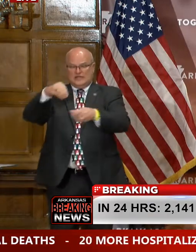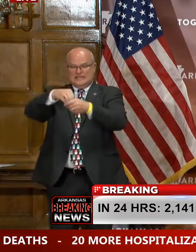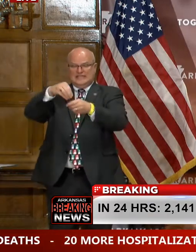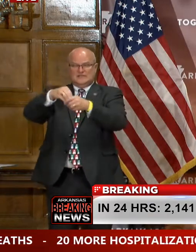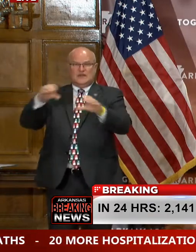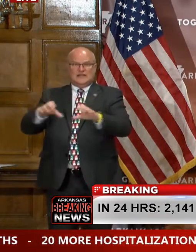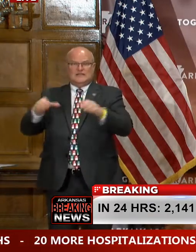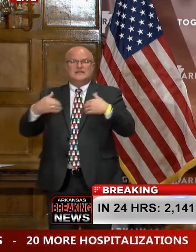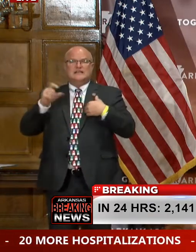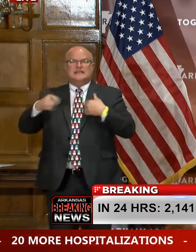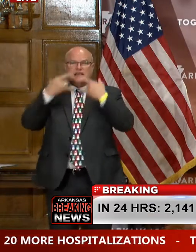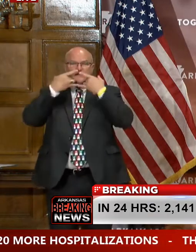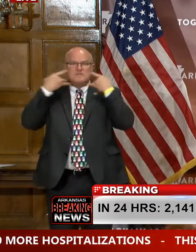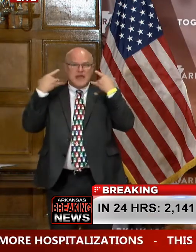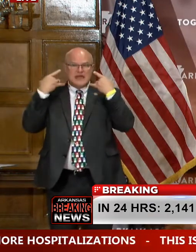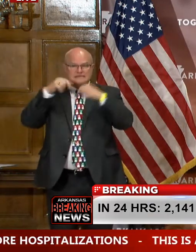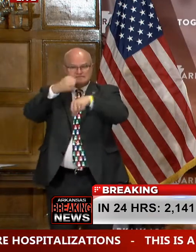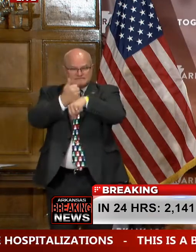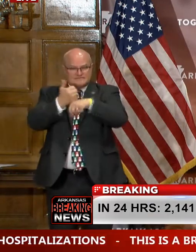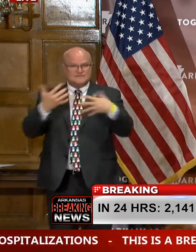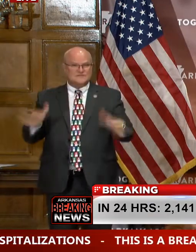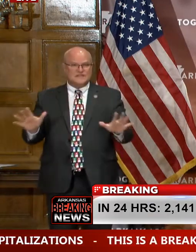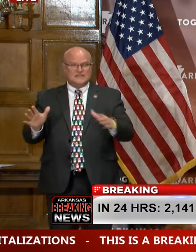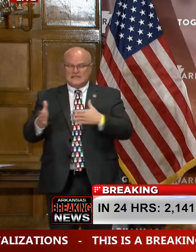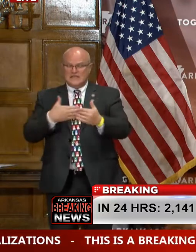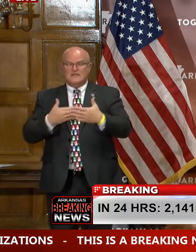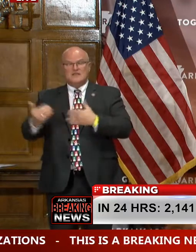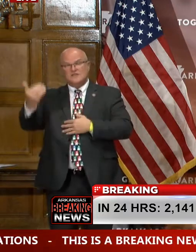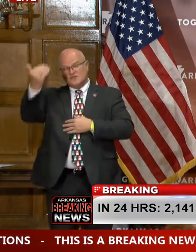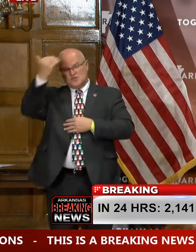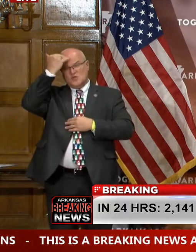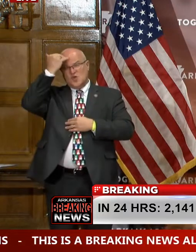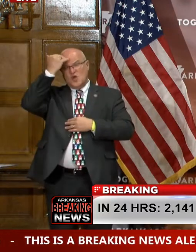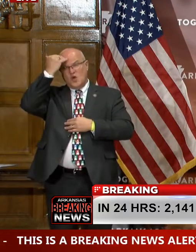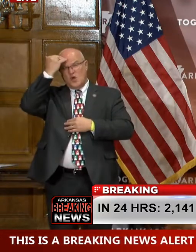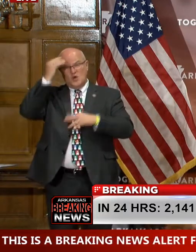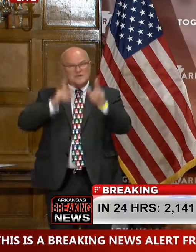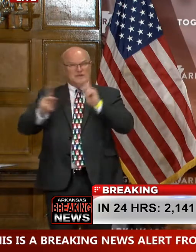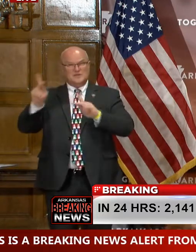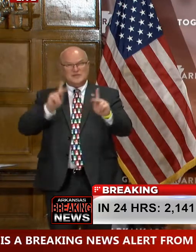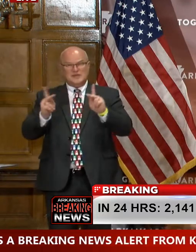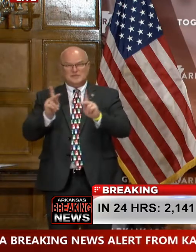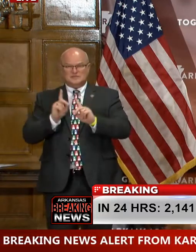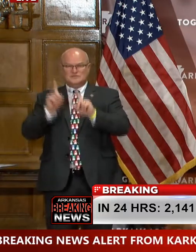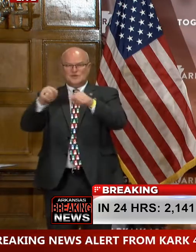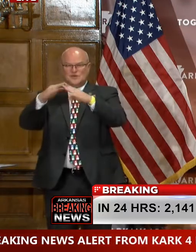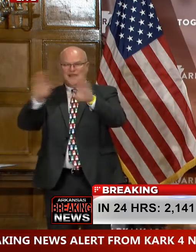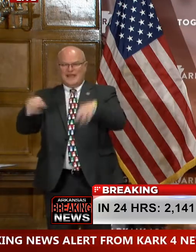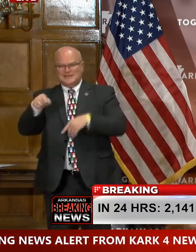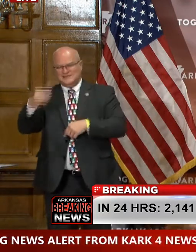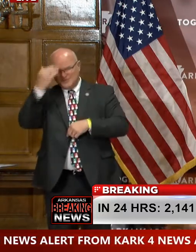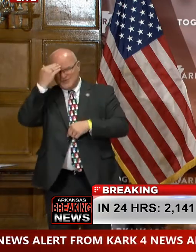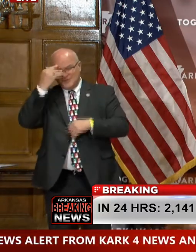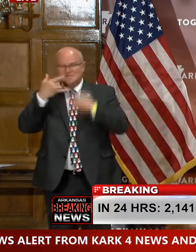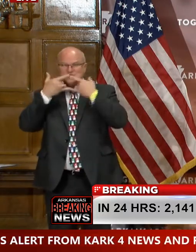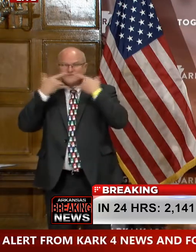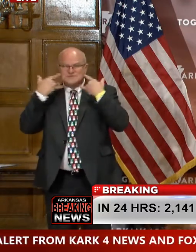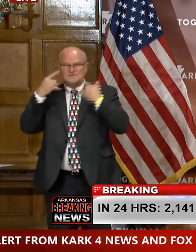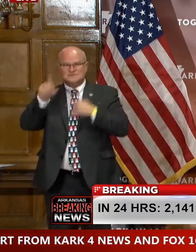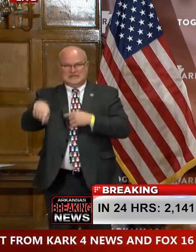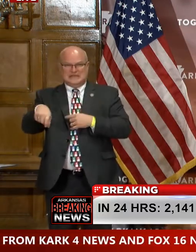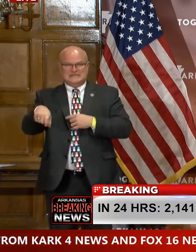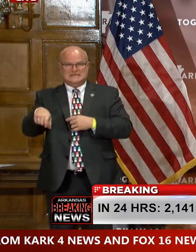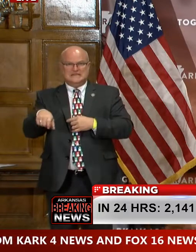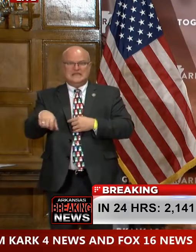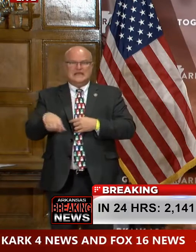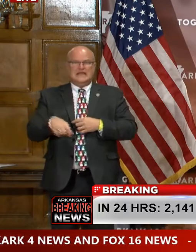activities should have a mask in place, even if you know the individual whose home you're going to, and really reassess